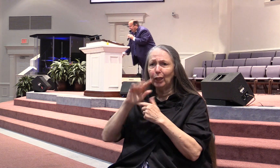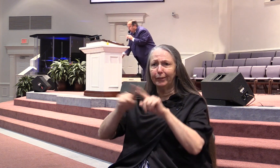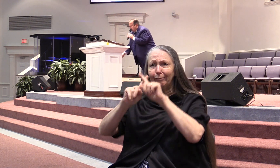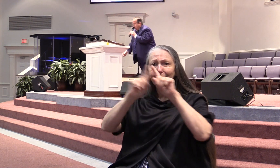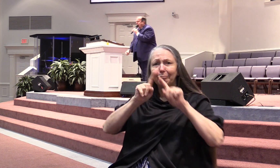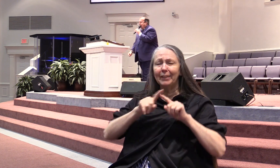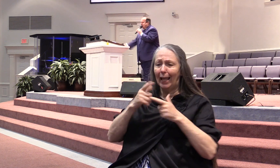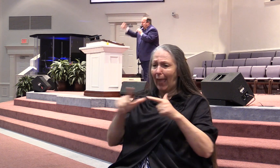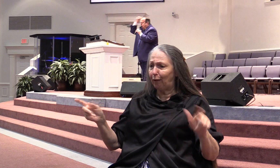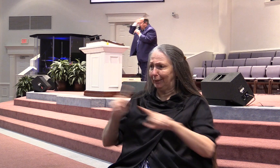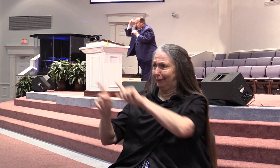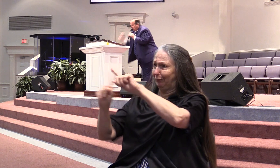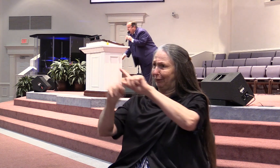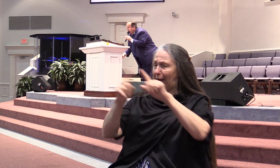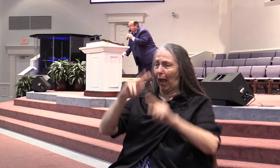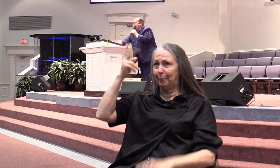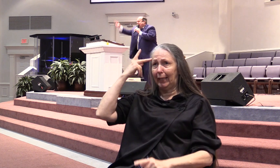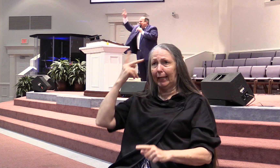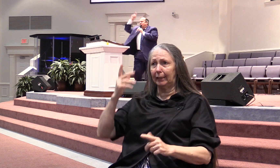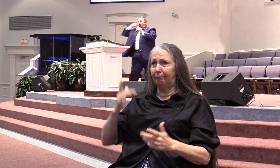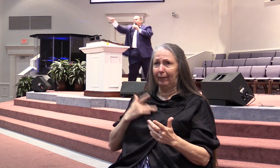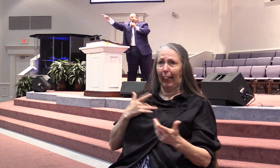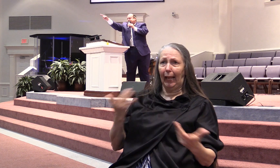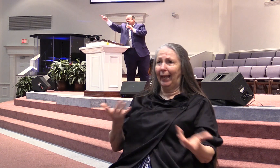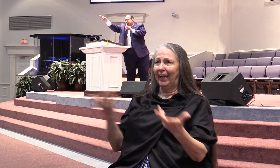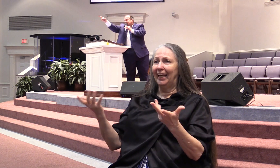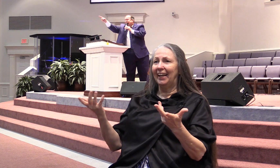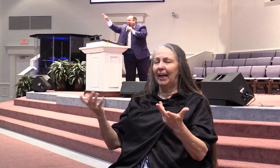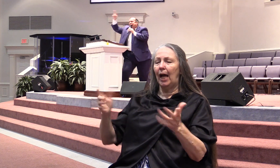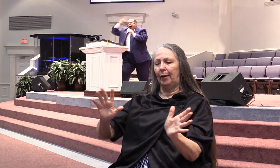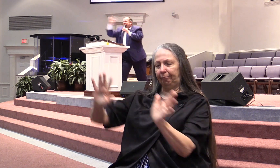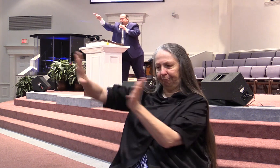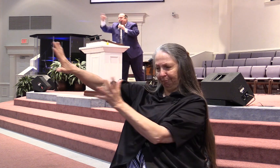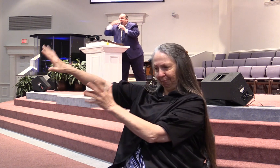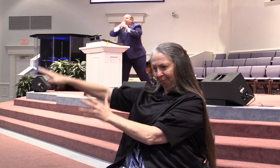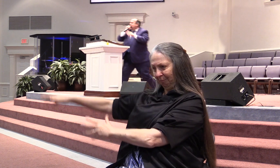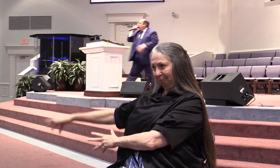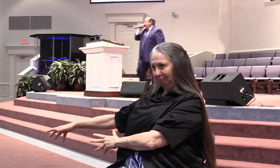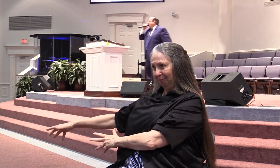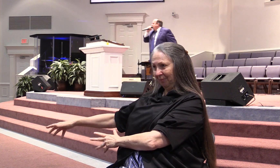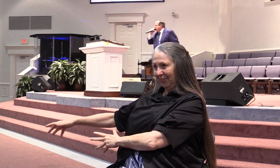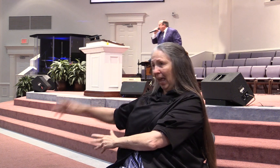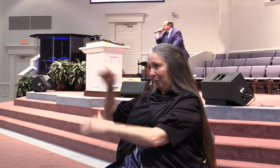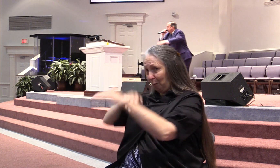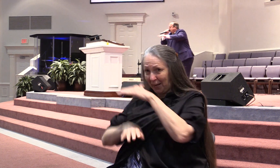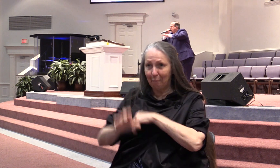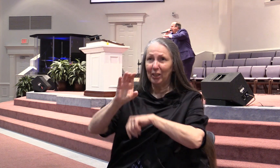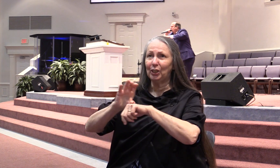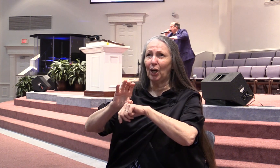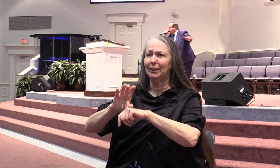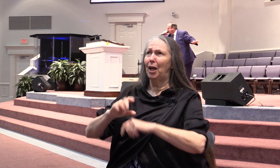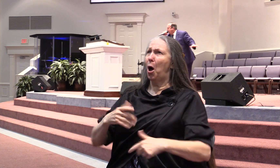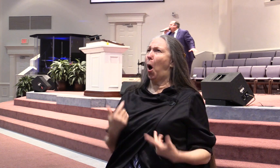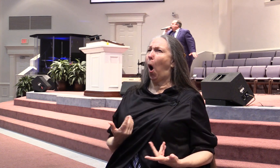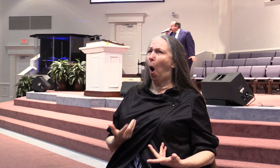native languages and different political leanings can lay all that stuff aside out there and walk in here and say, this isn't about